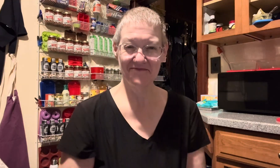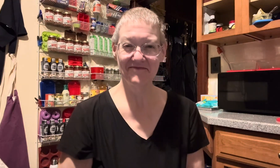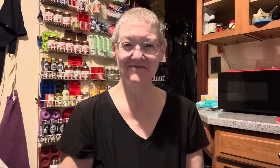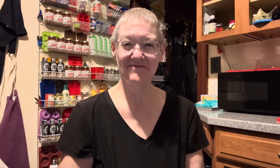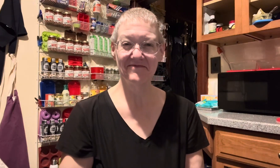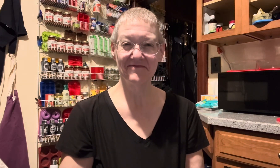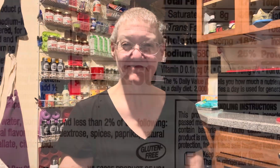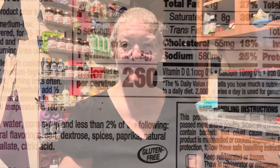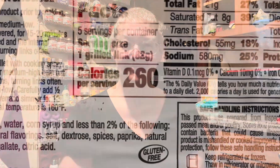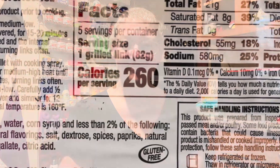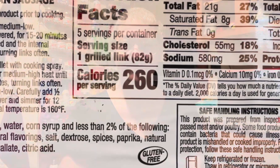sausage.